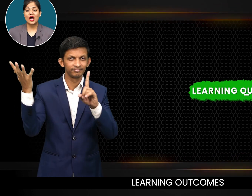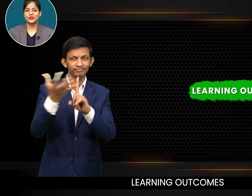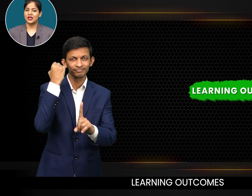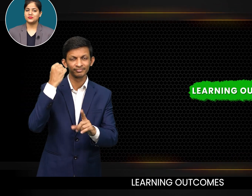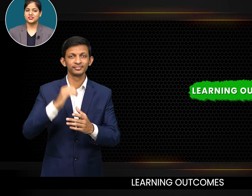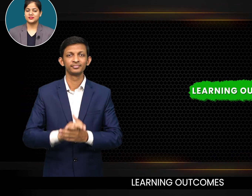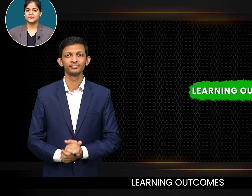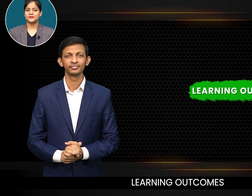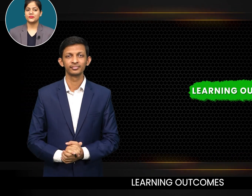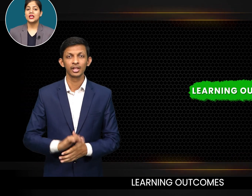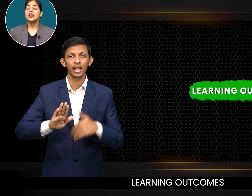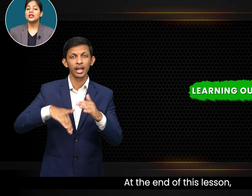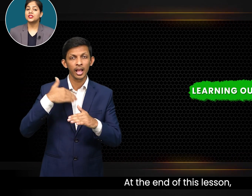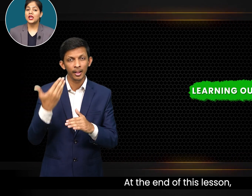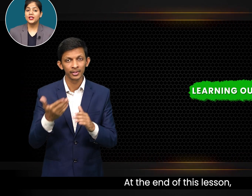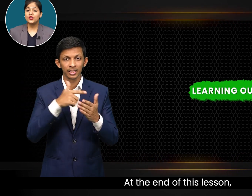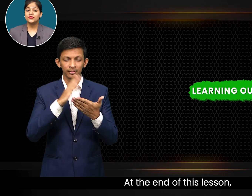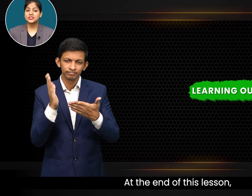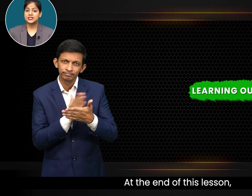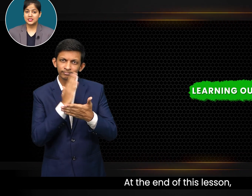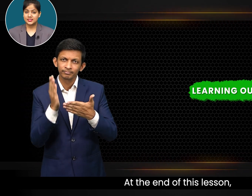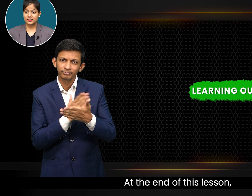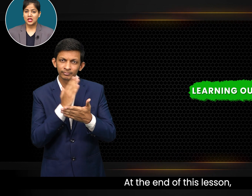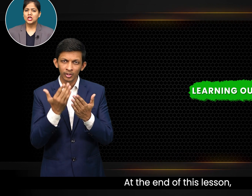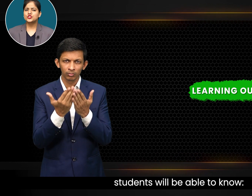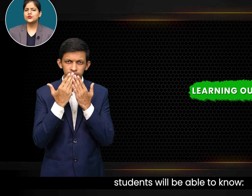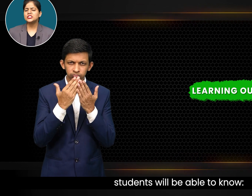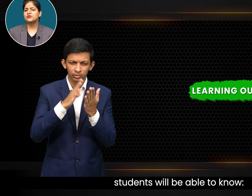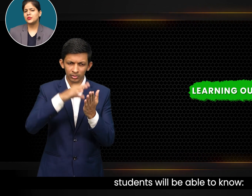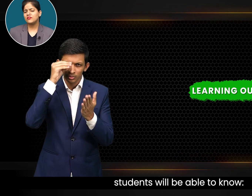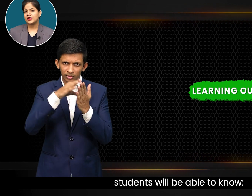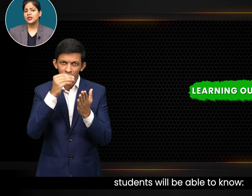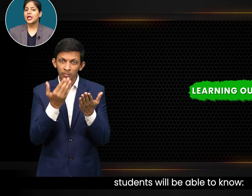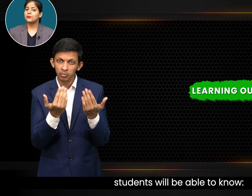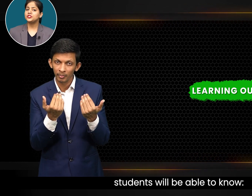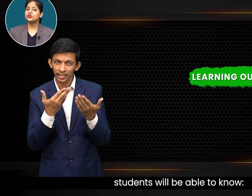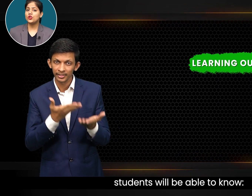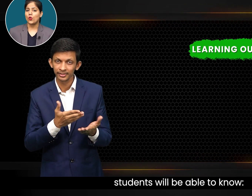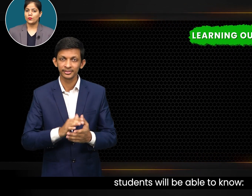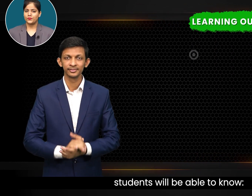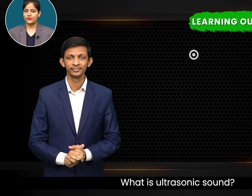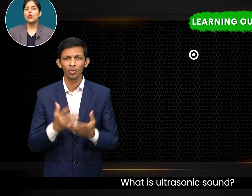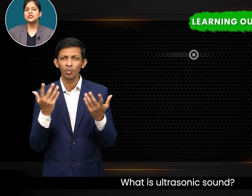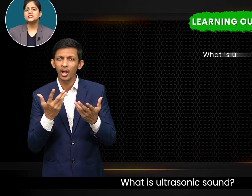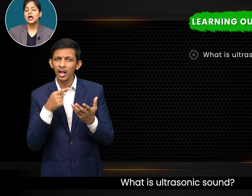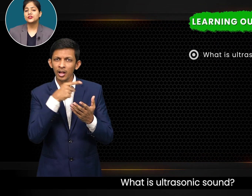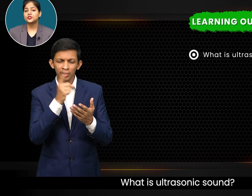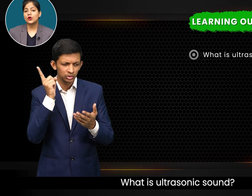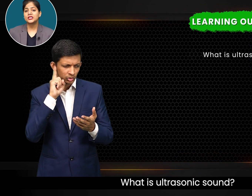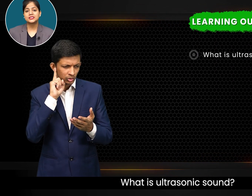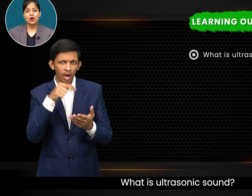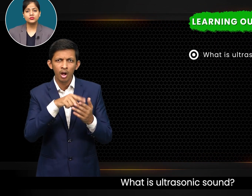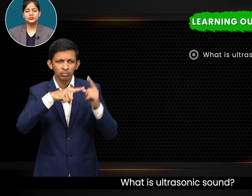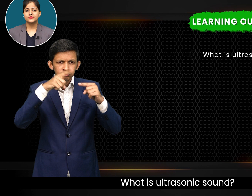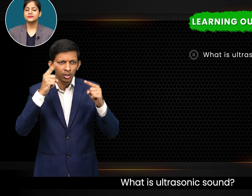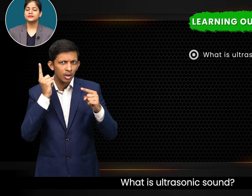Learning outcomes. At the end of this lesson, students will be able to know what is